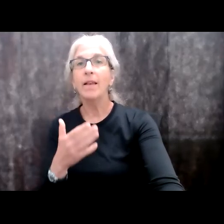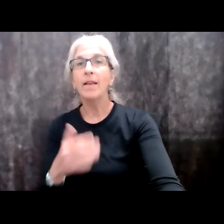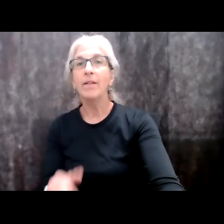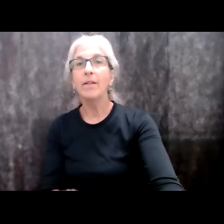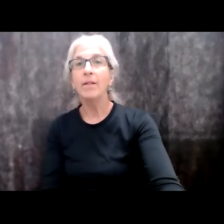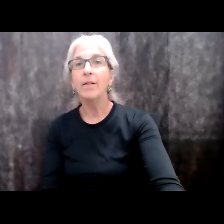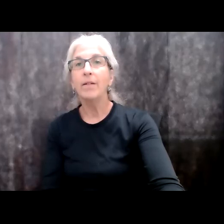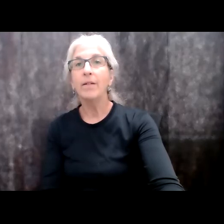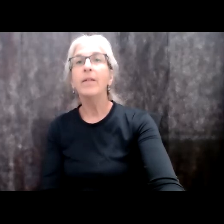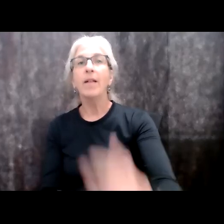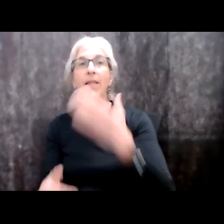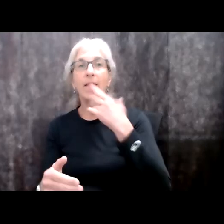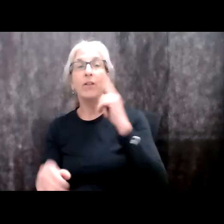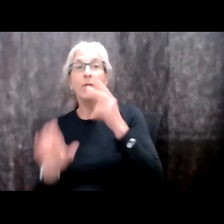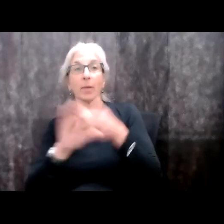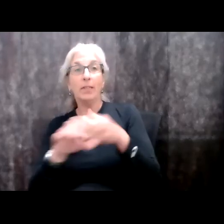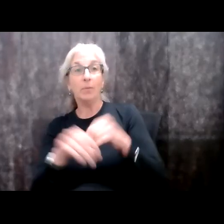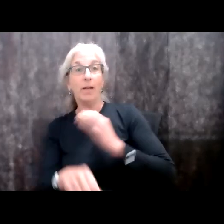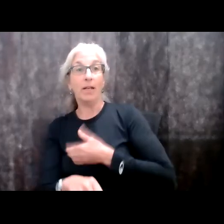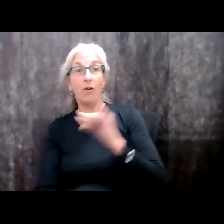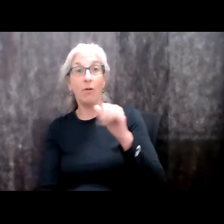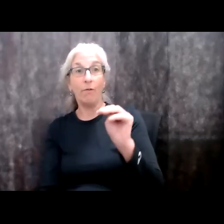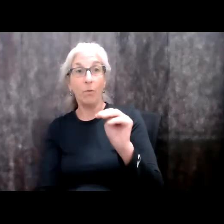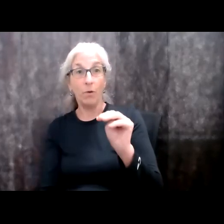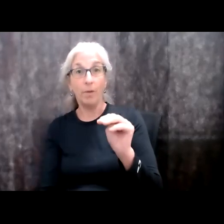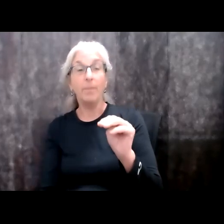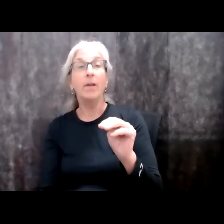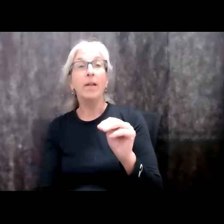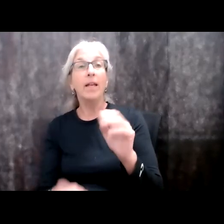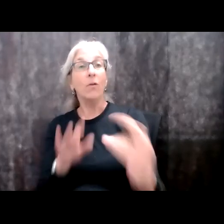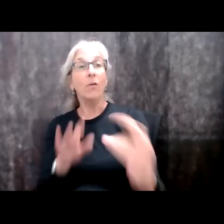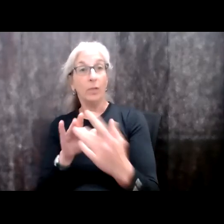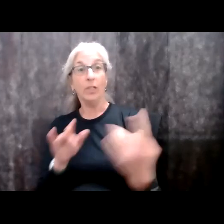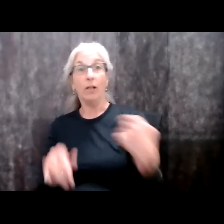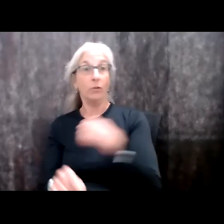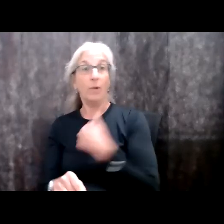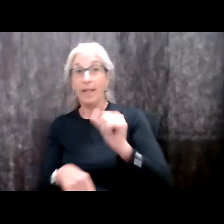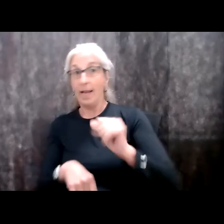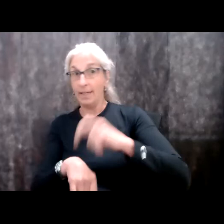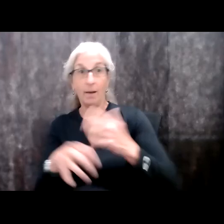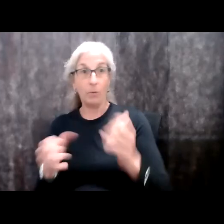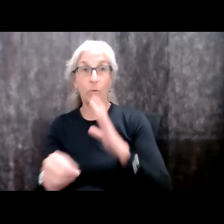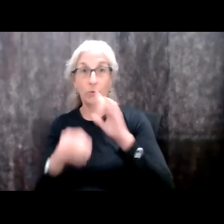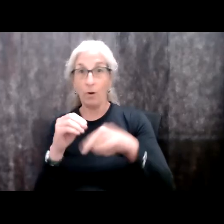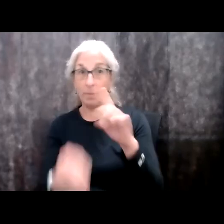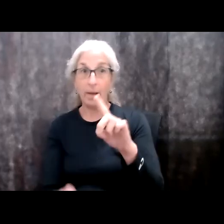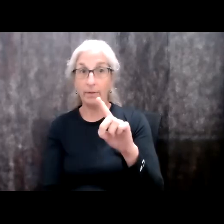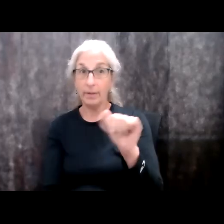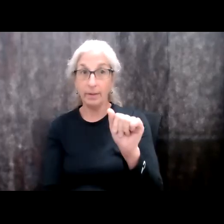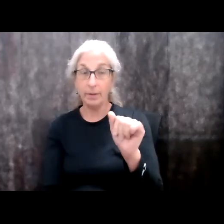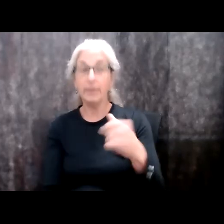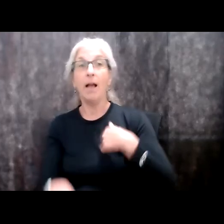out to us if you want to talk forever about disabilities. I am on the board of disabilities. And thank